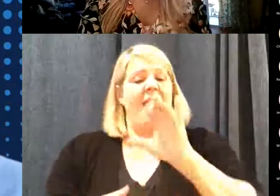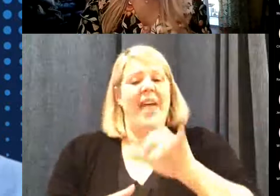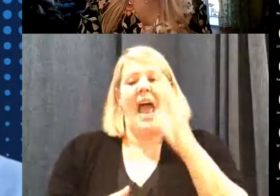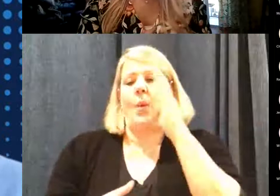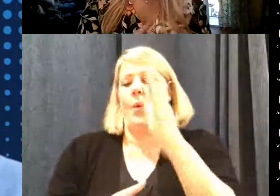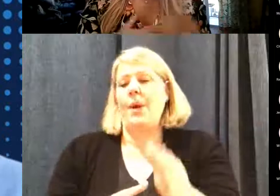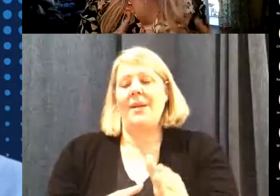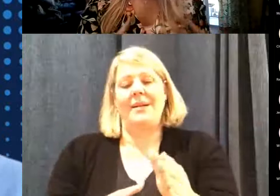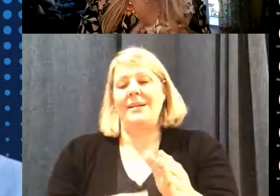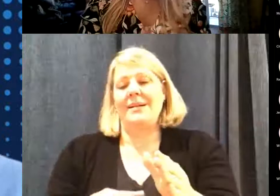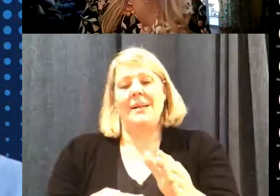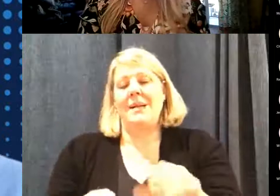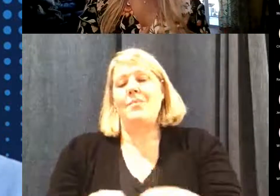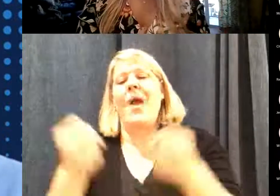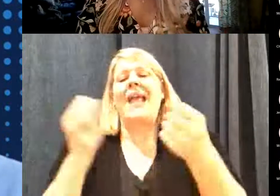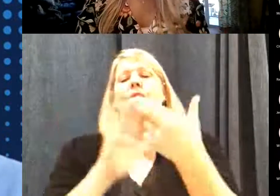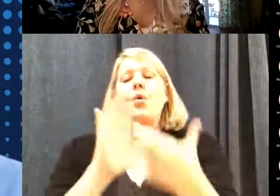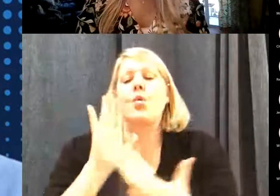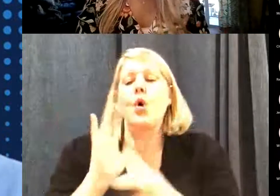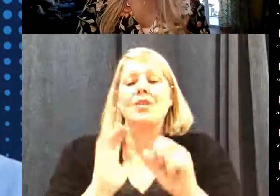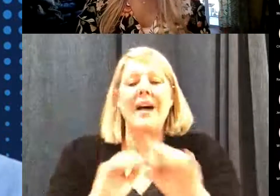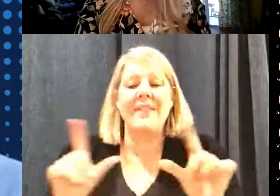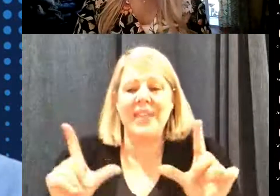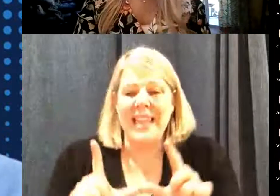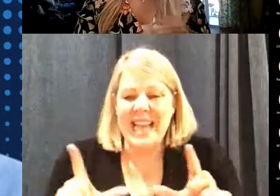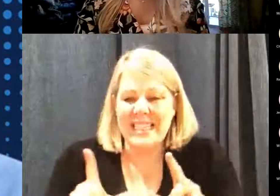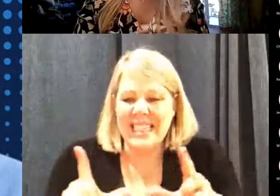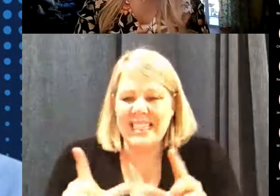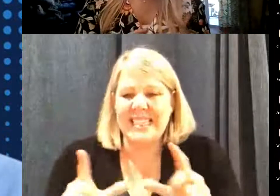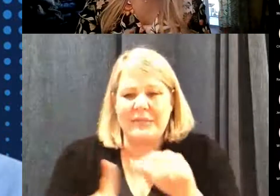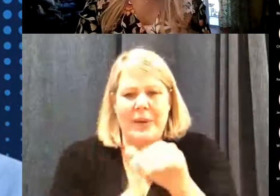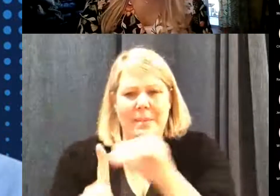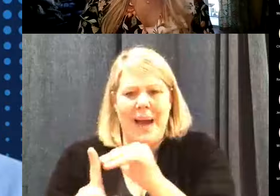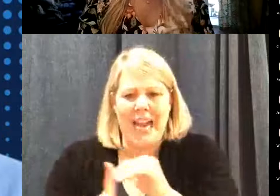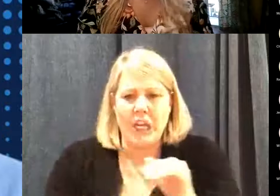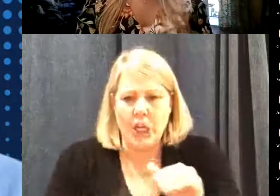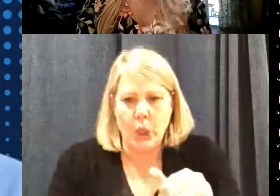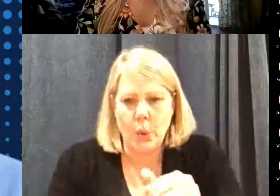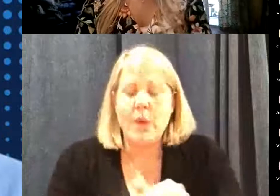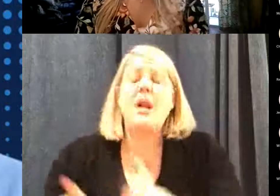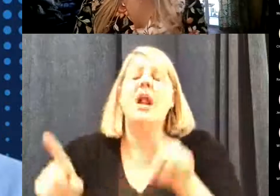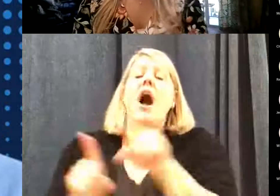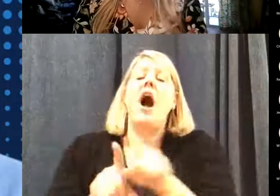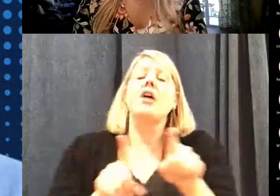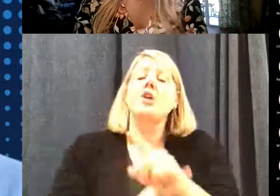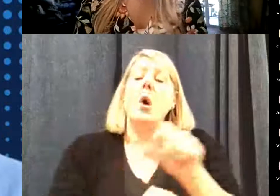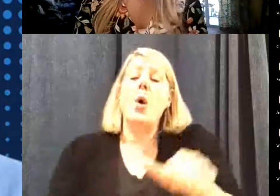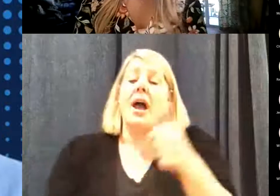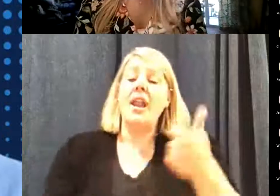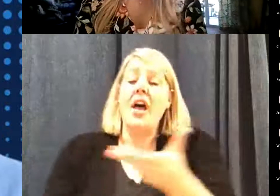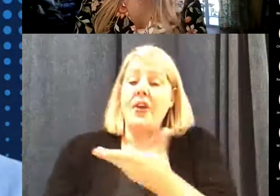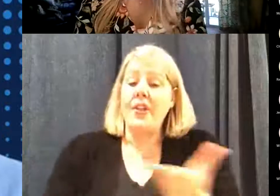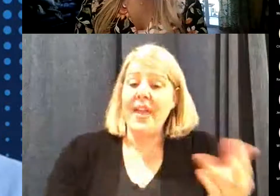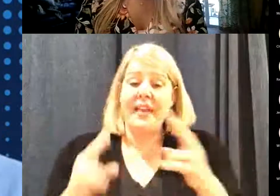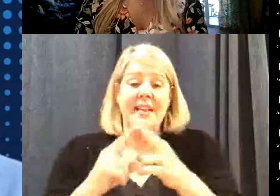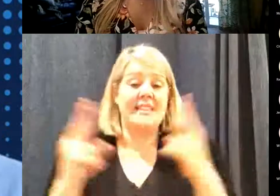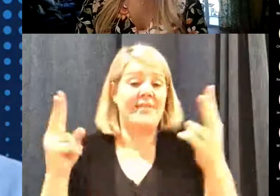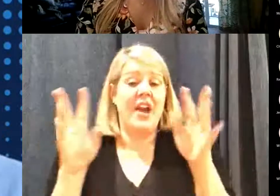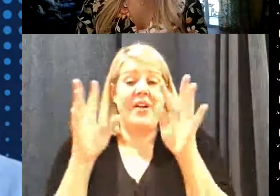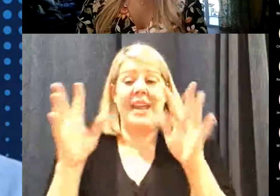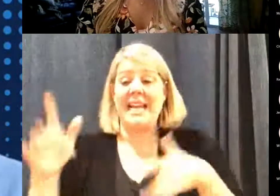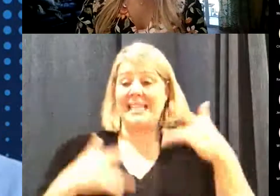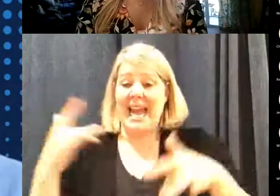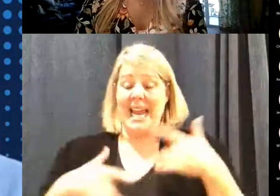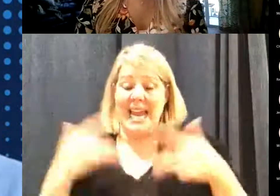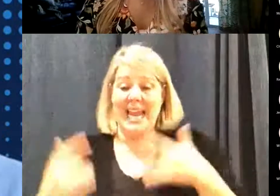that. I just wanted to remind everybody of that. Also, another thing that's exciting to know about is that the Kentucky State